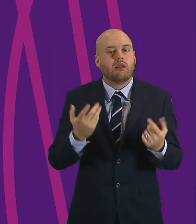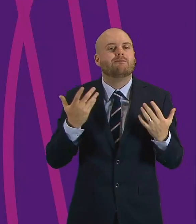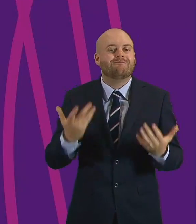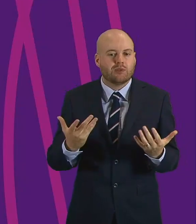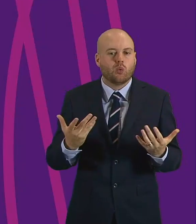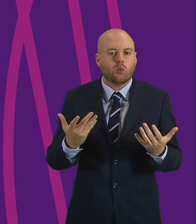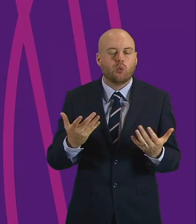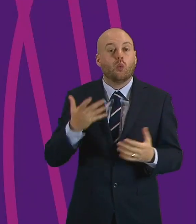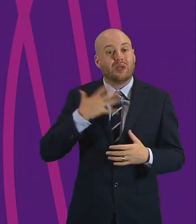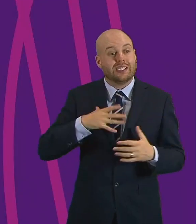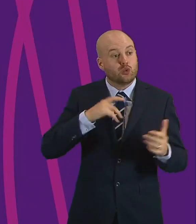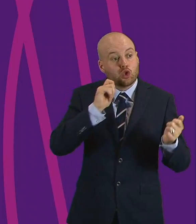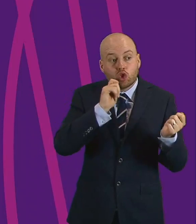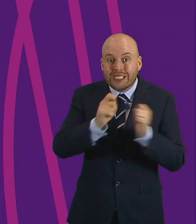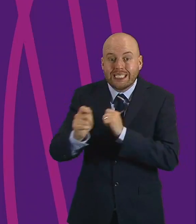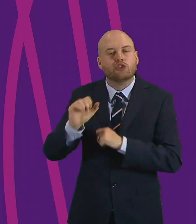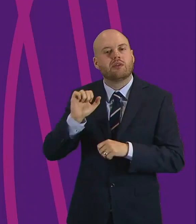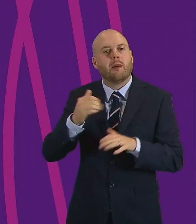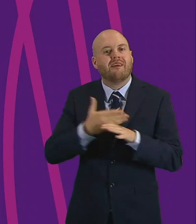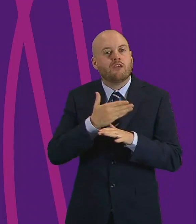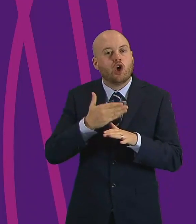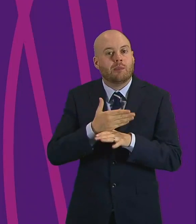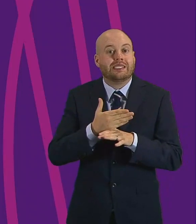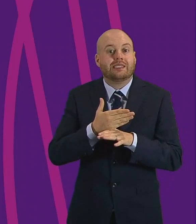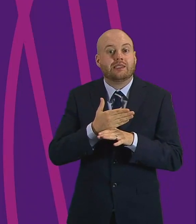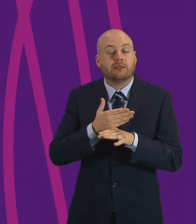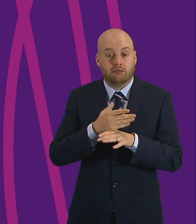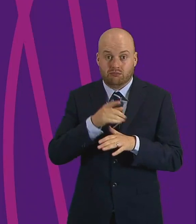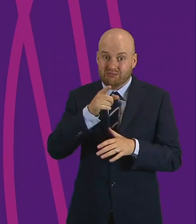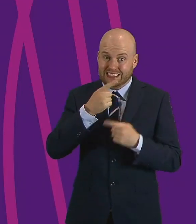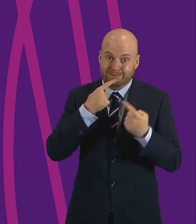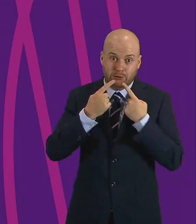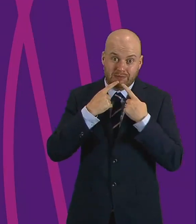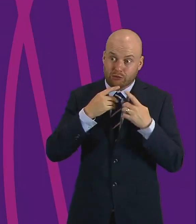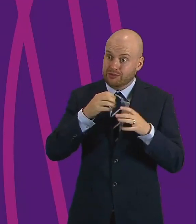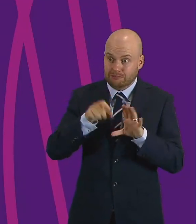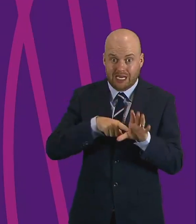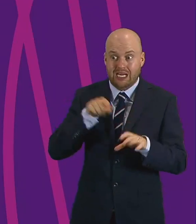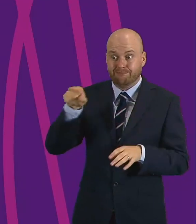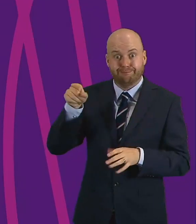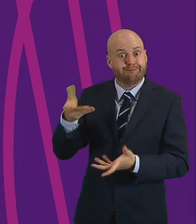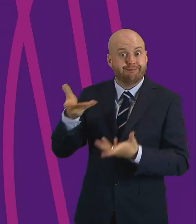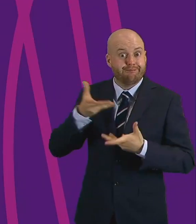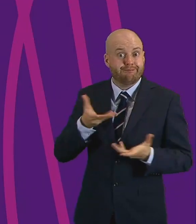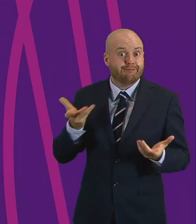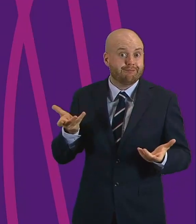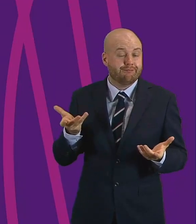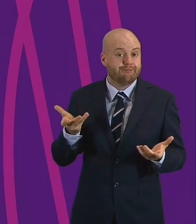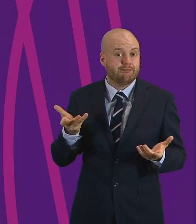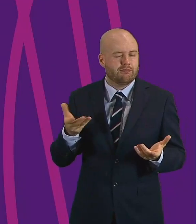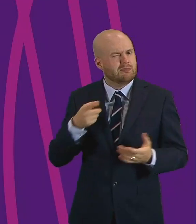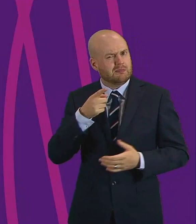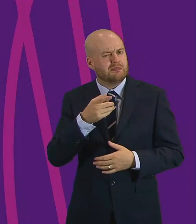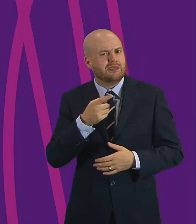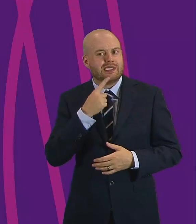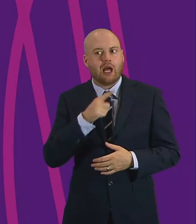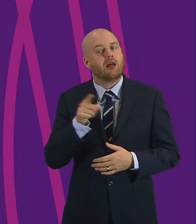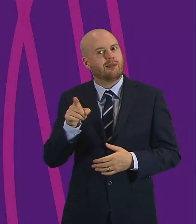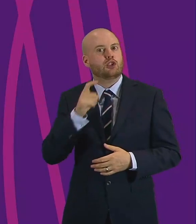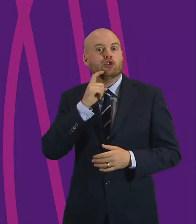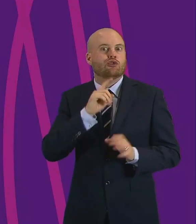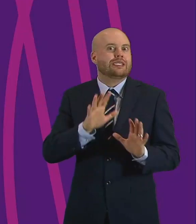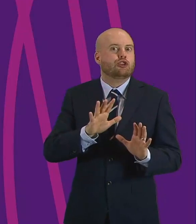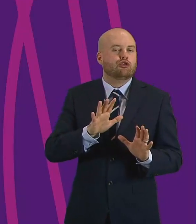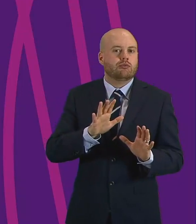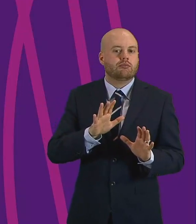relative welfare performance. That is all borne by the Scottish Government. And that is quite unusual, he said, internationally, and it might,